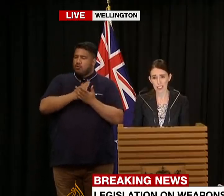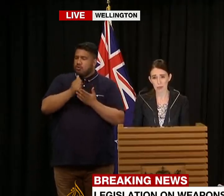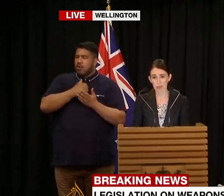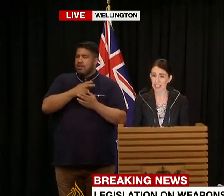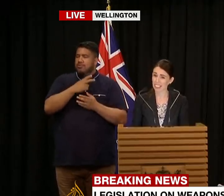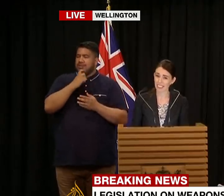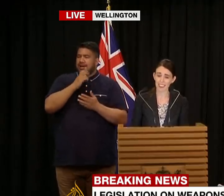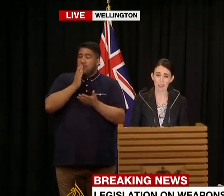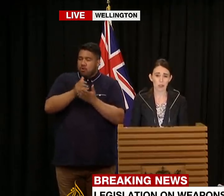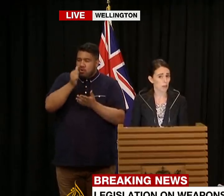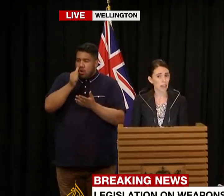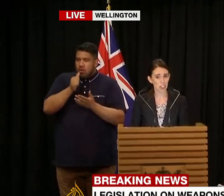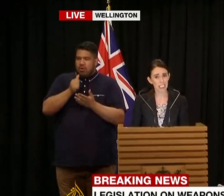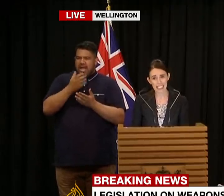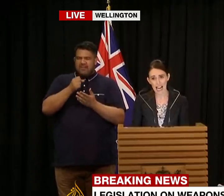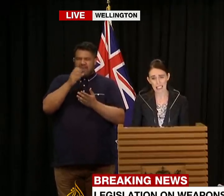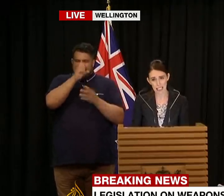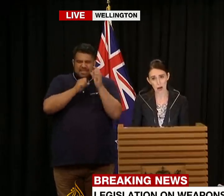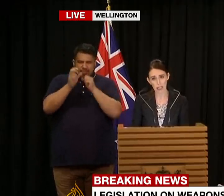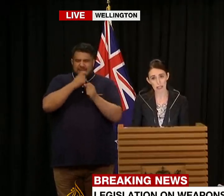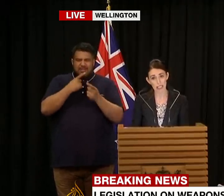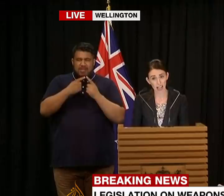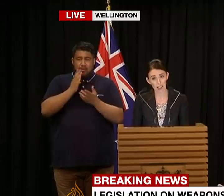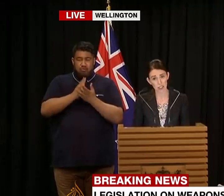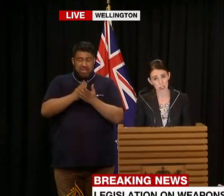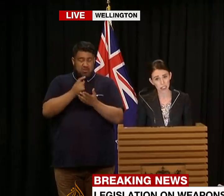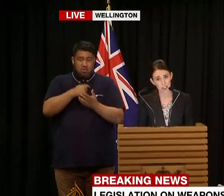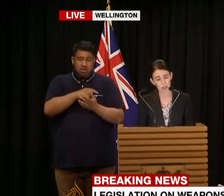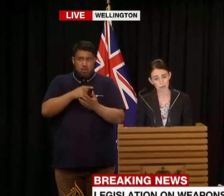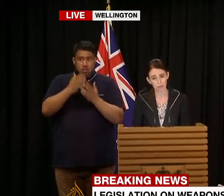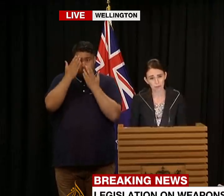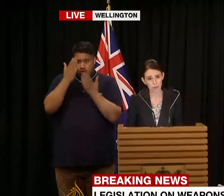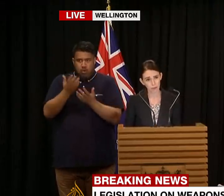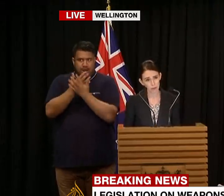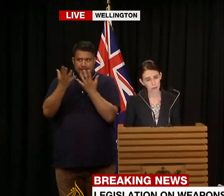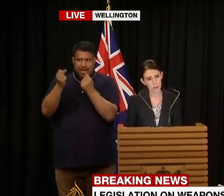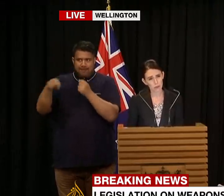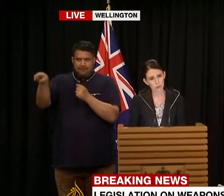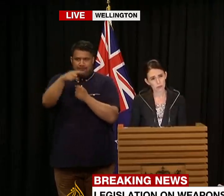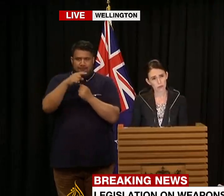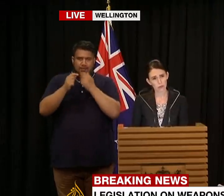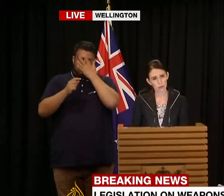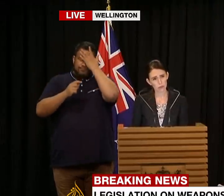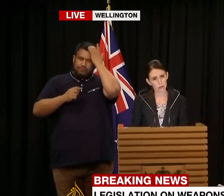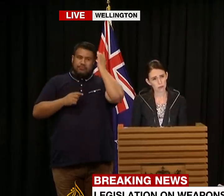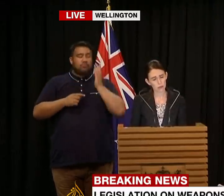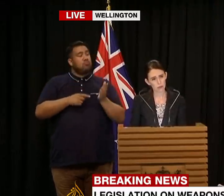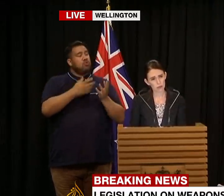to use some estimates. But again, we're very much in the dark as to how many of these are in circulation.